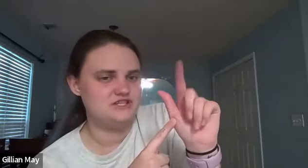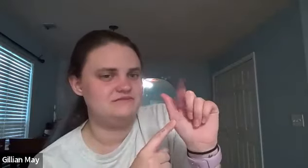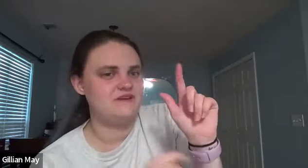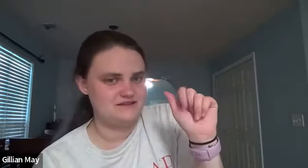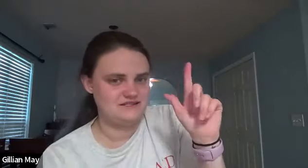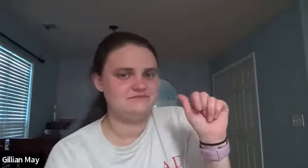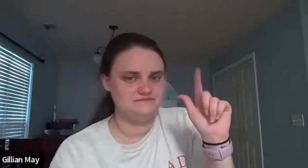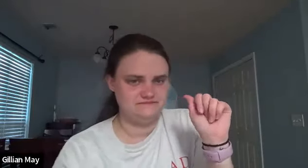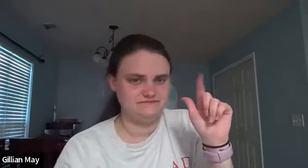motion fast.